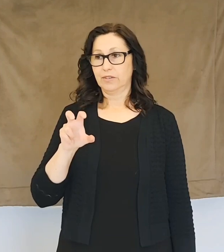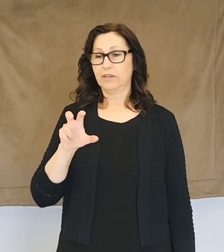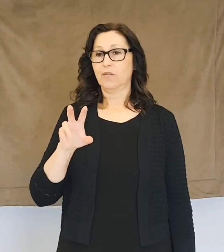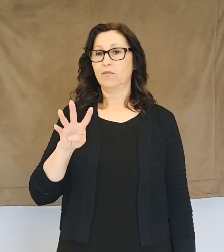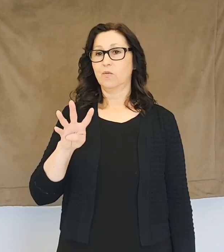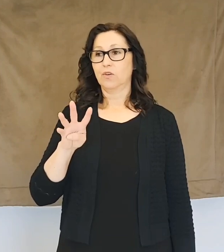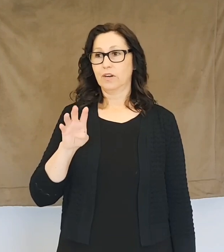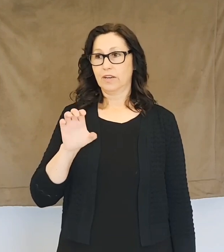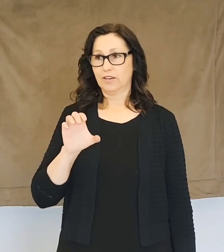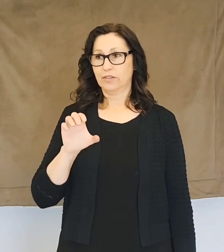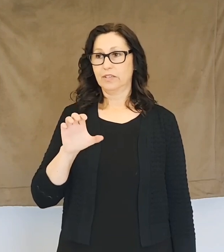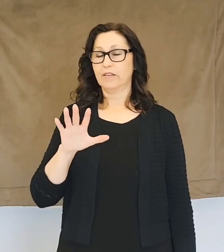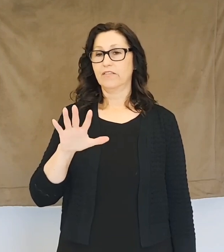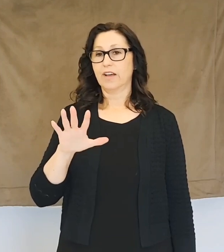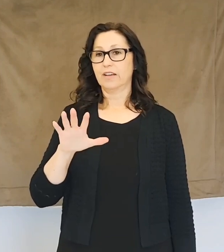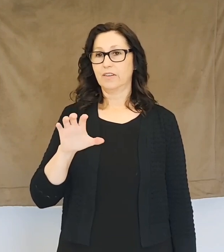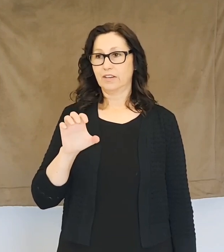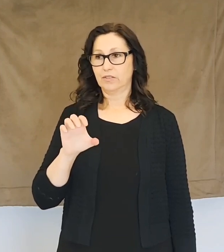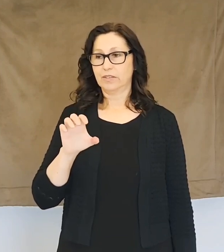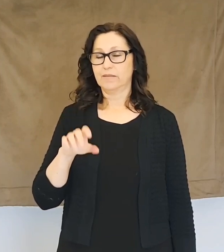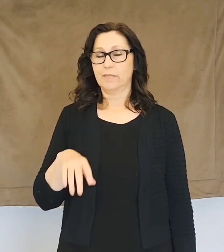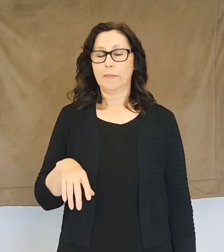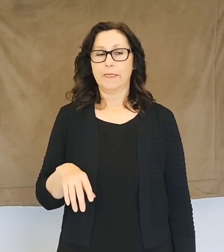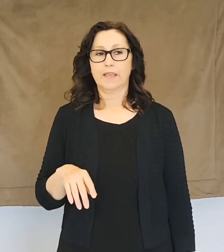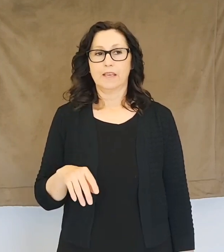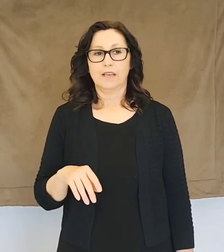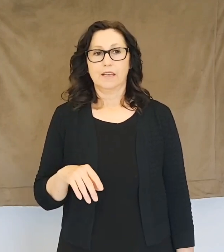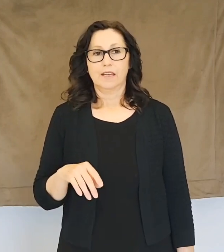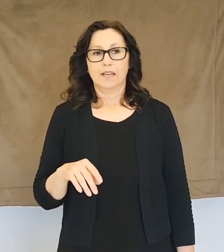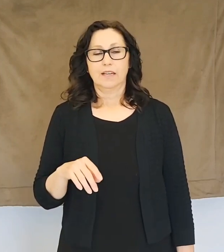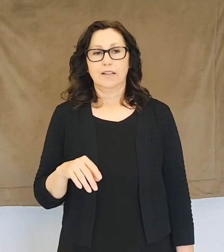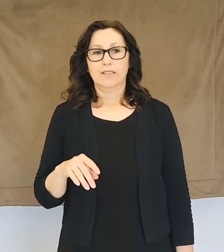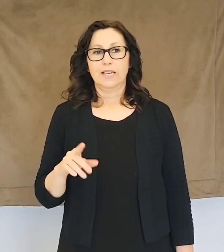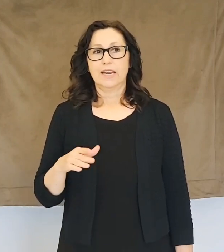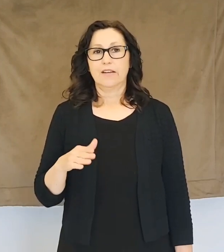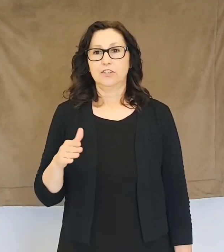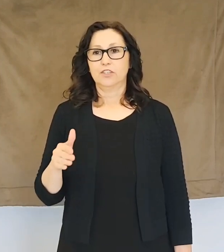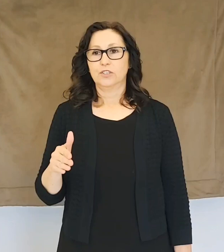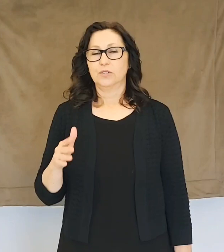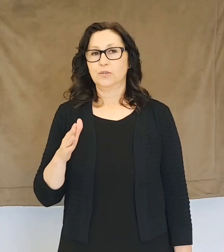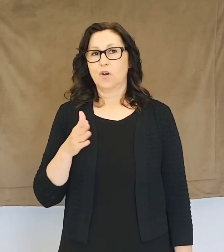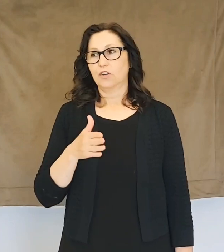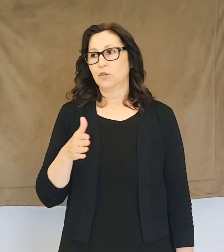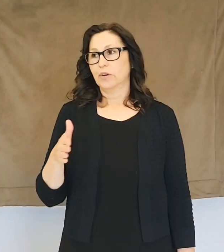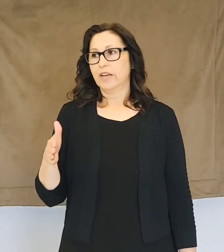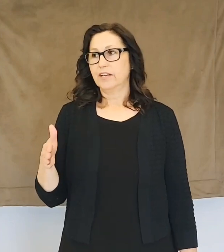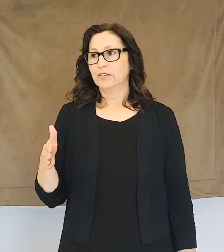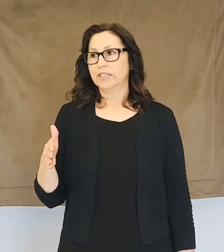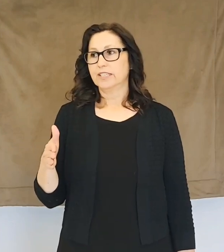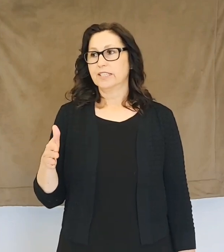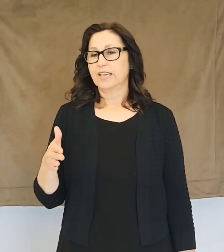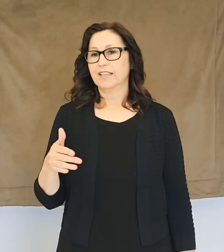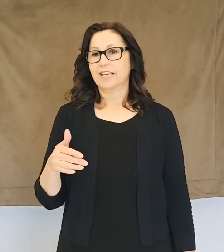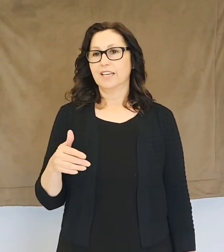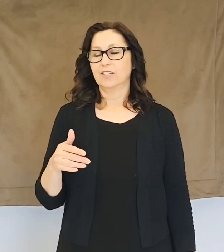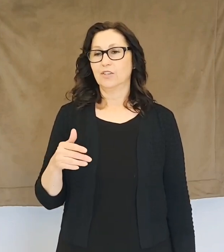300, 400, 500. Then after you do all your 100s, then you